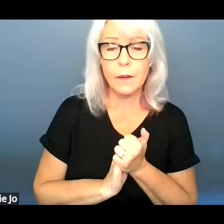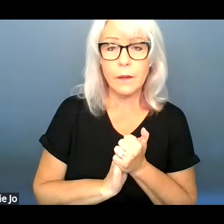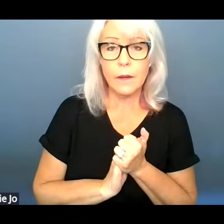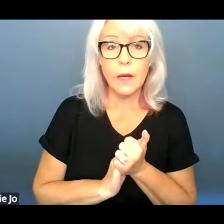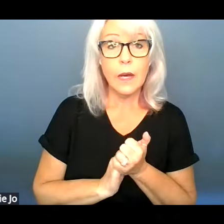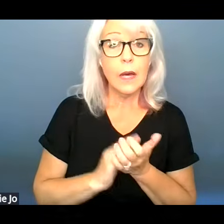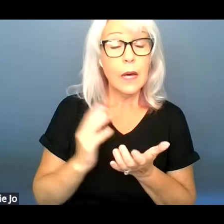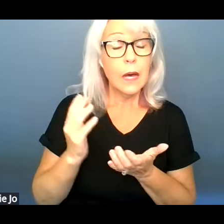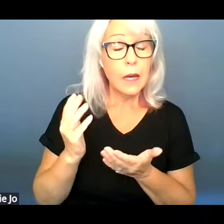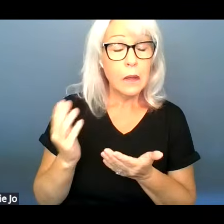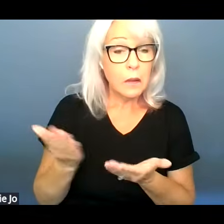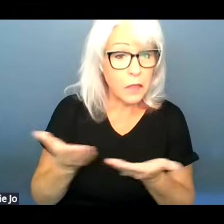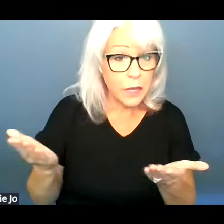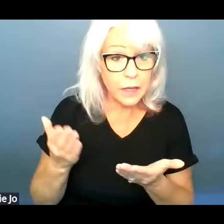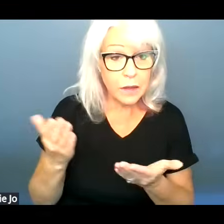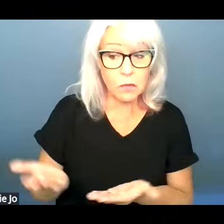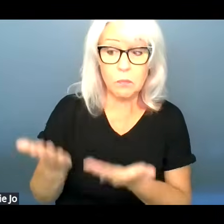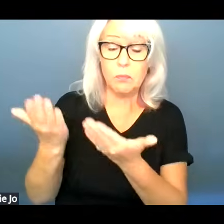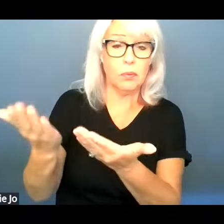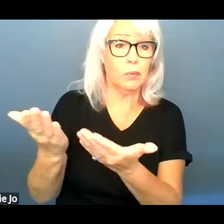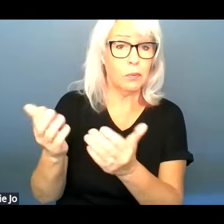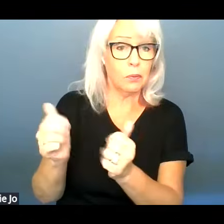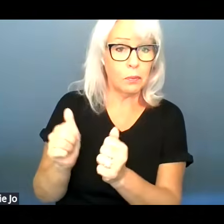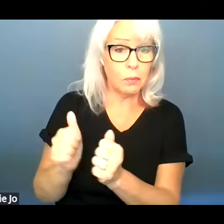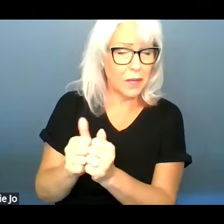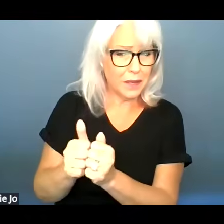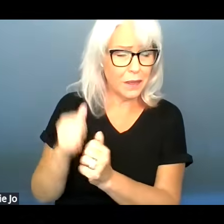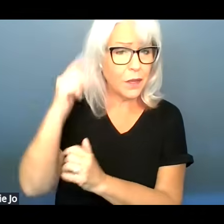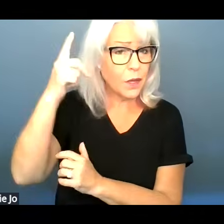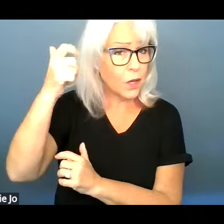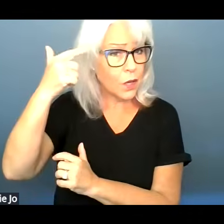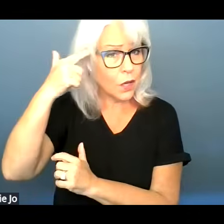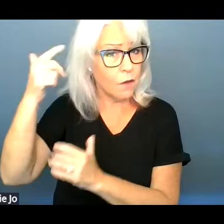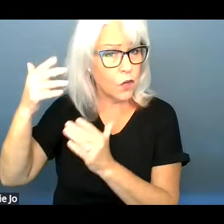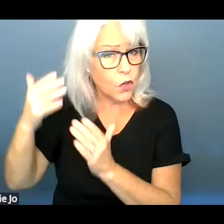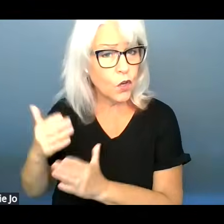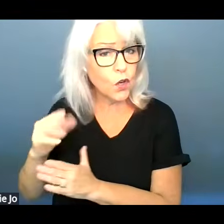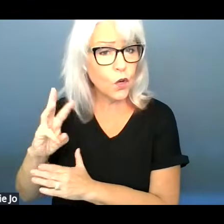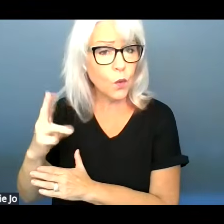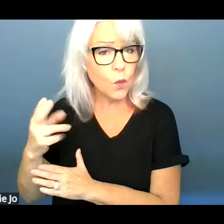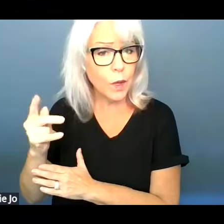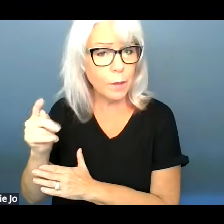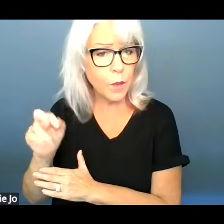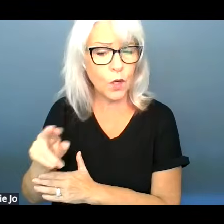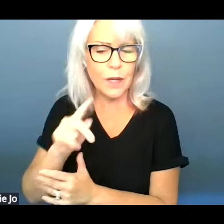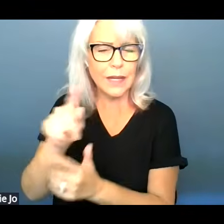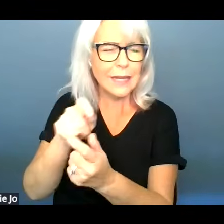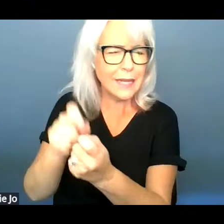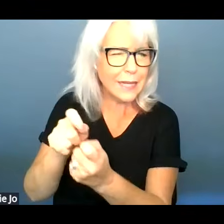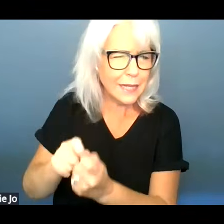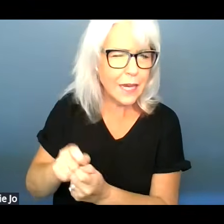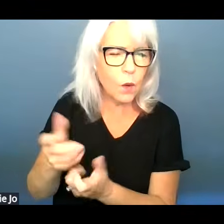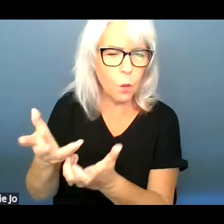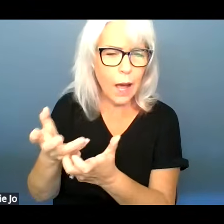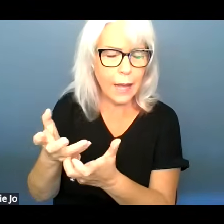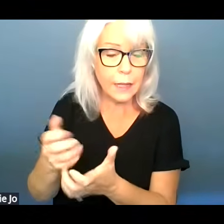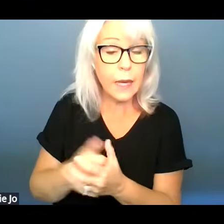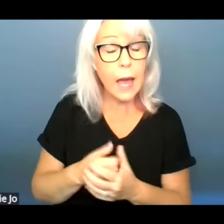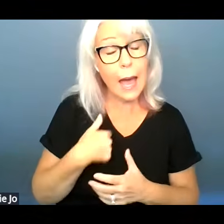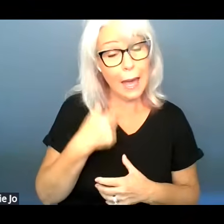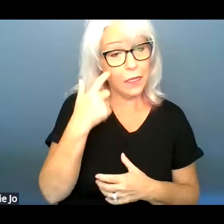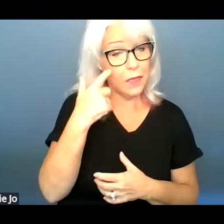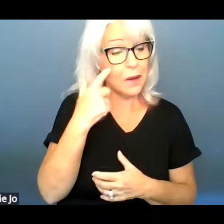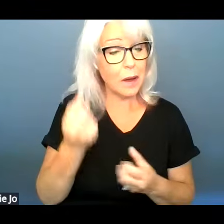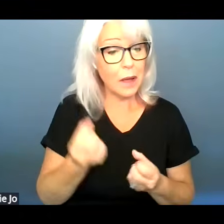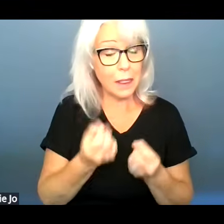Whitmer, with Governor Whitmer. Again, detail being requested. And I think that there was plenty of detail that could have been put in